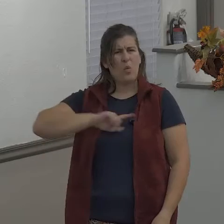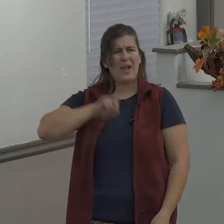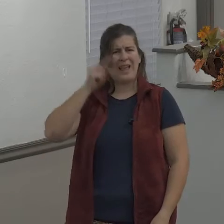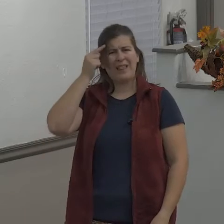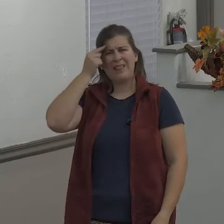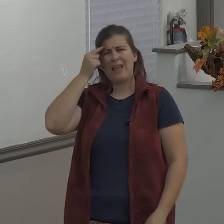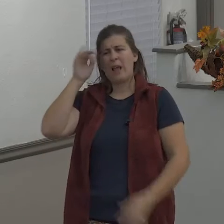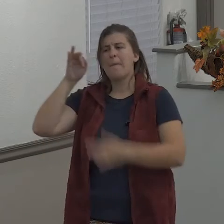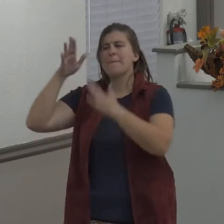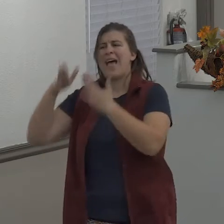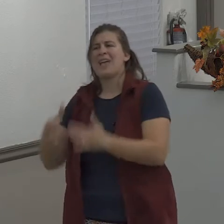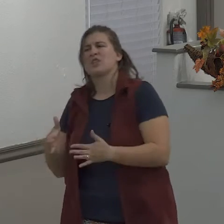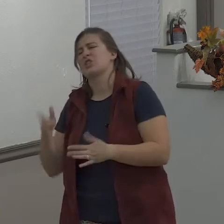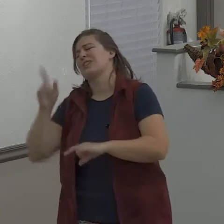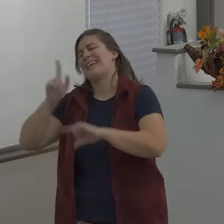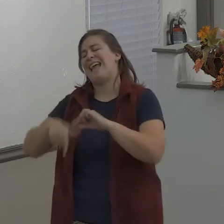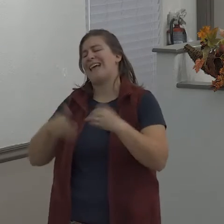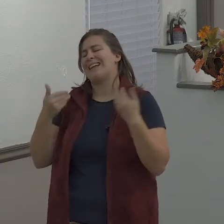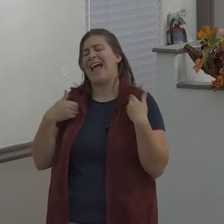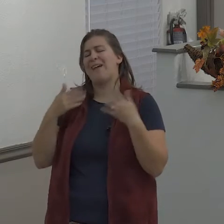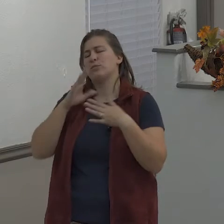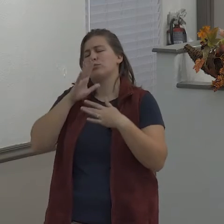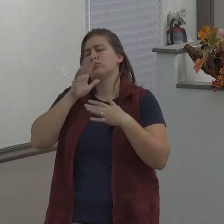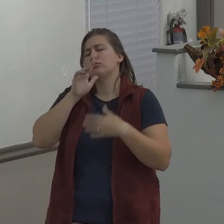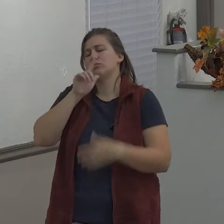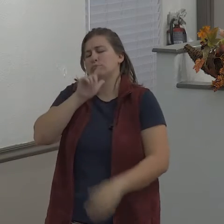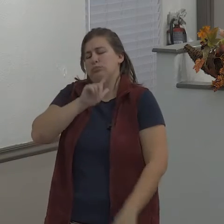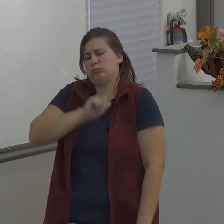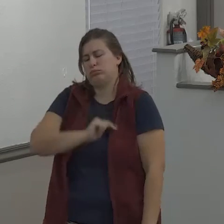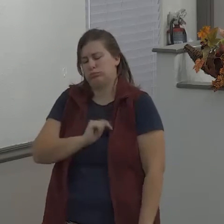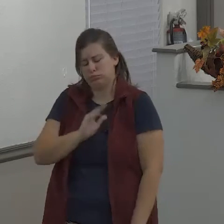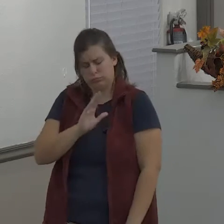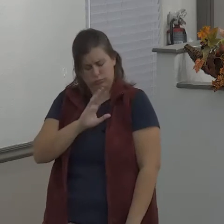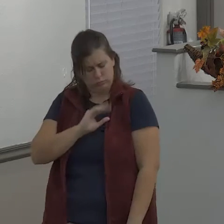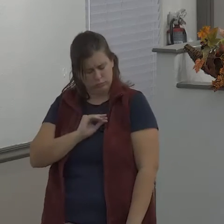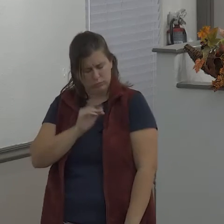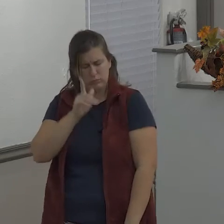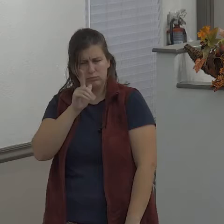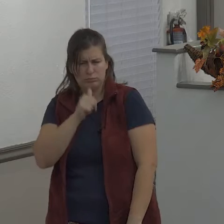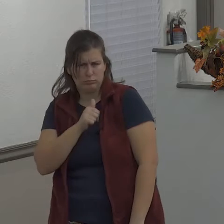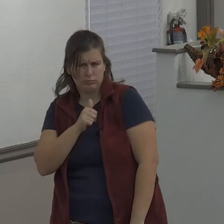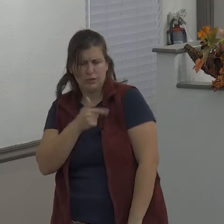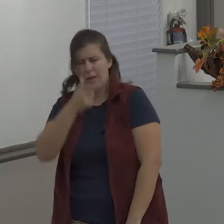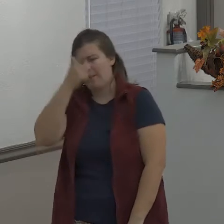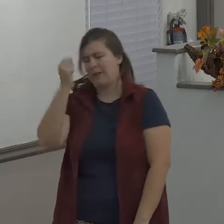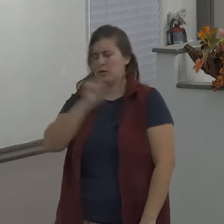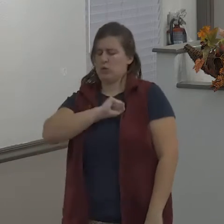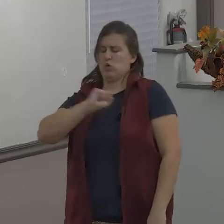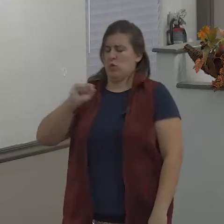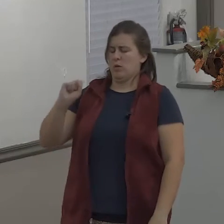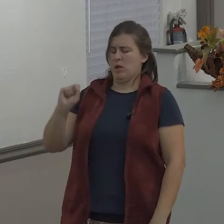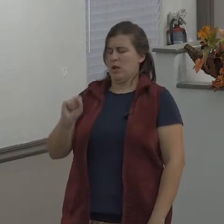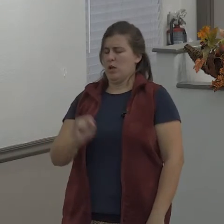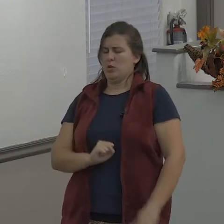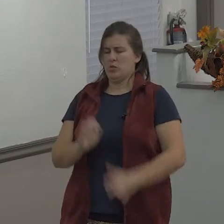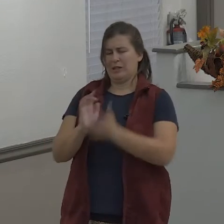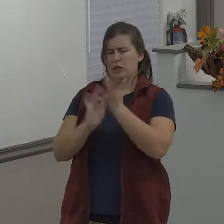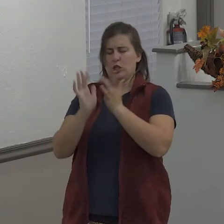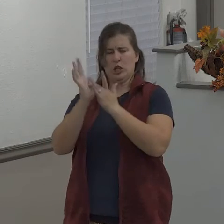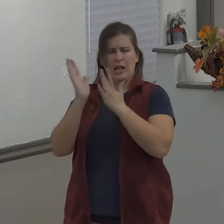And we think pastors are beyond discouragement. They can never get discouraged. Why? They're super Christians.